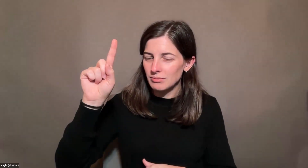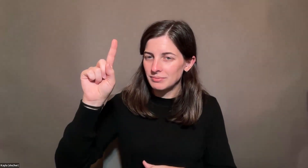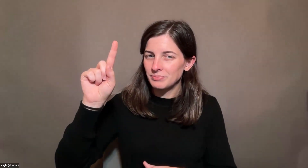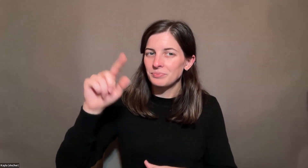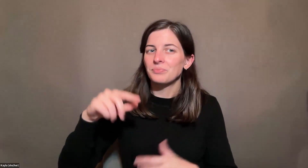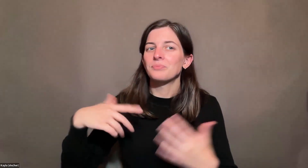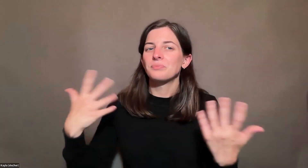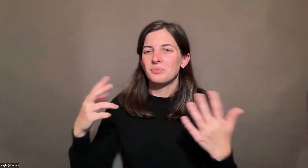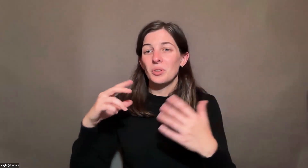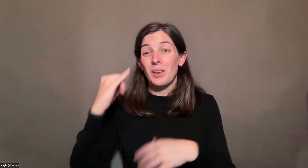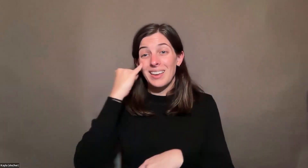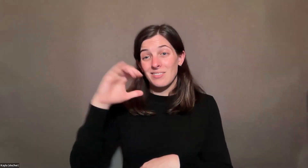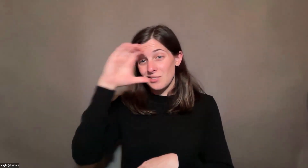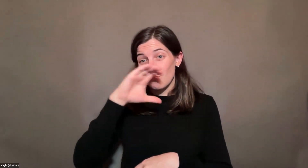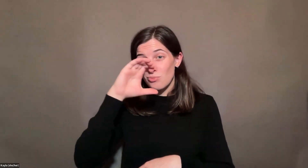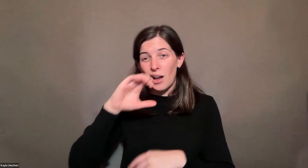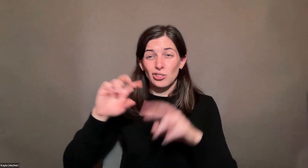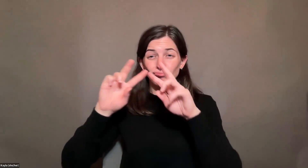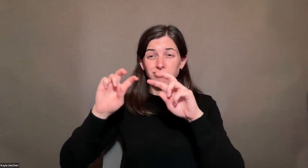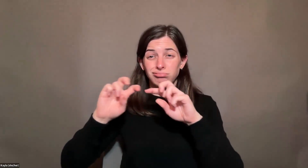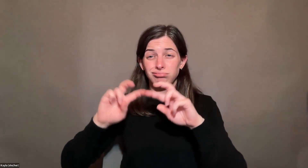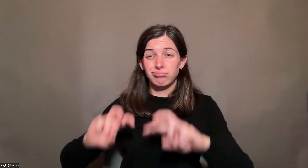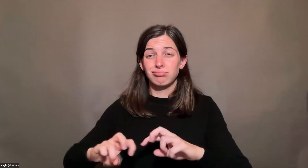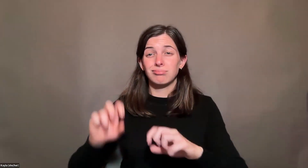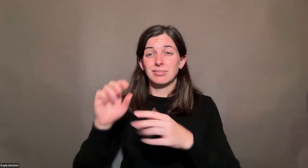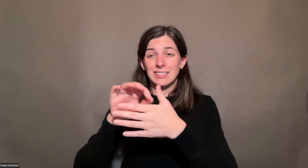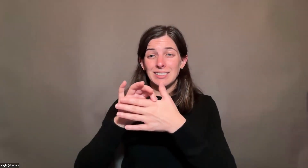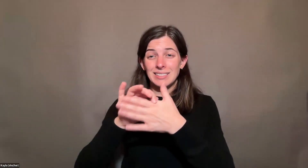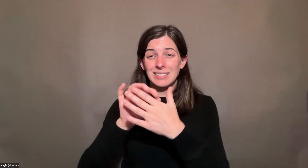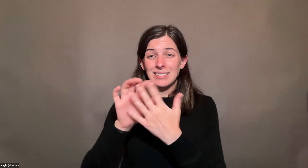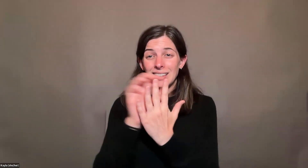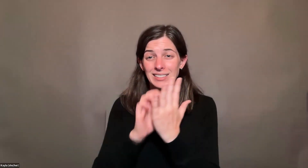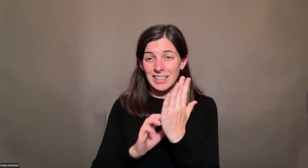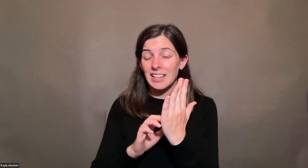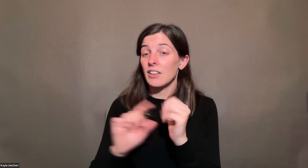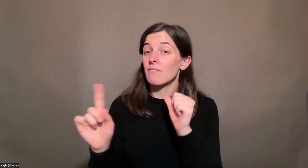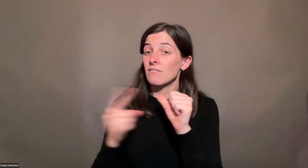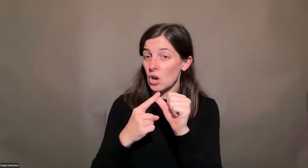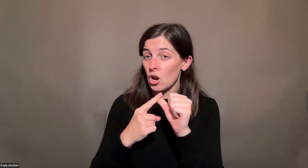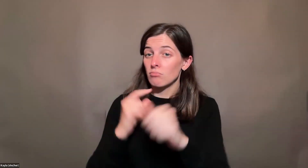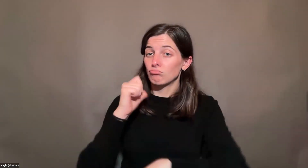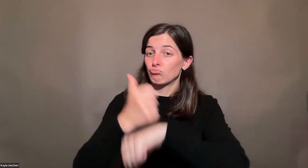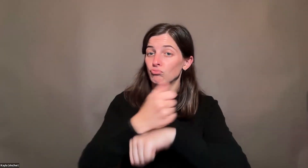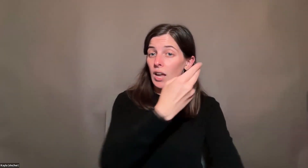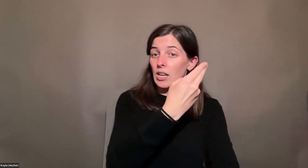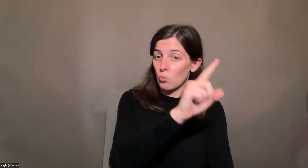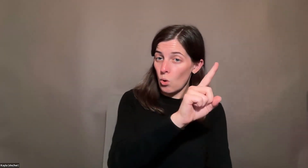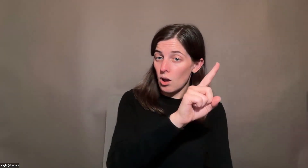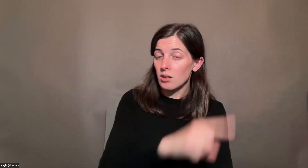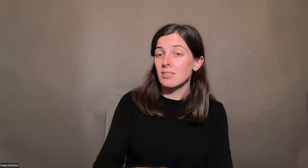is parsing that text, then at first it will have H1 and then H3. In between there is no text. So